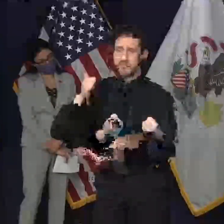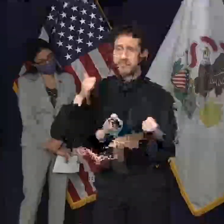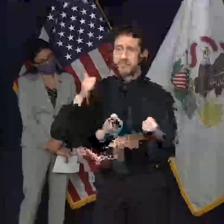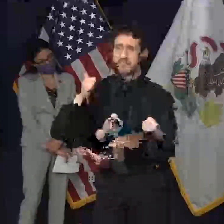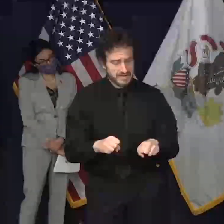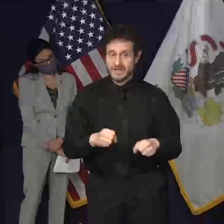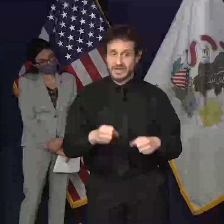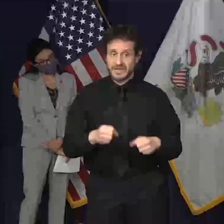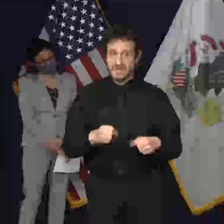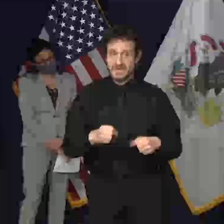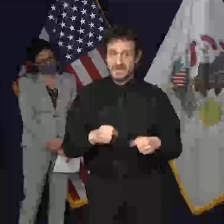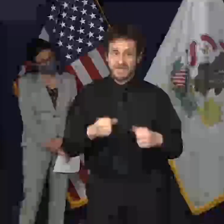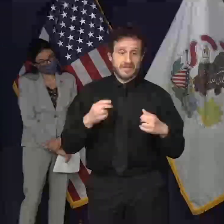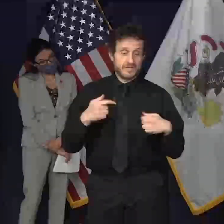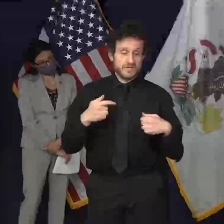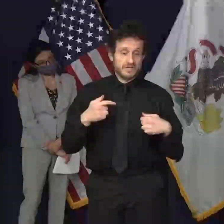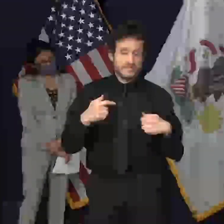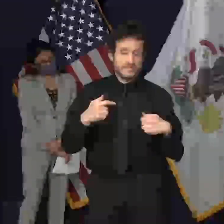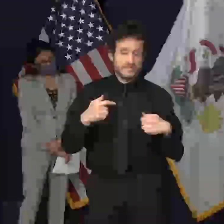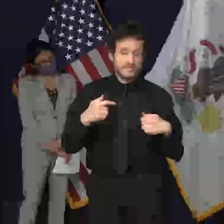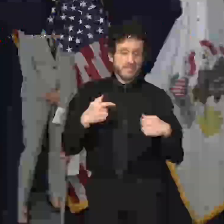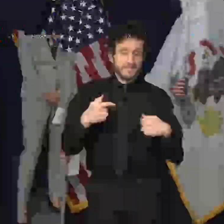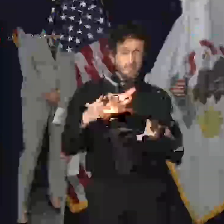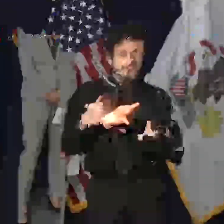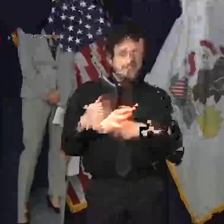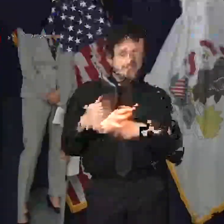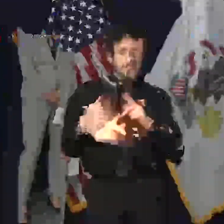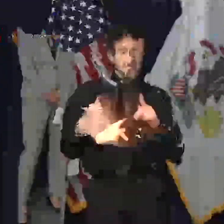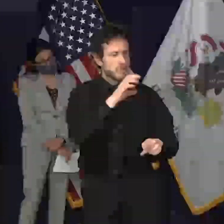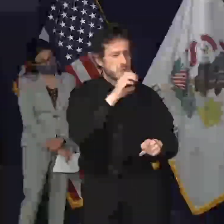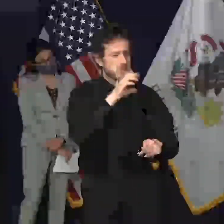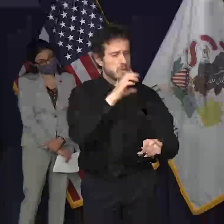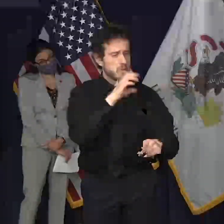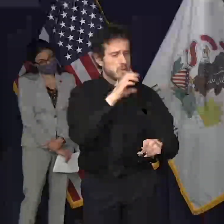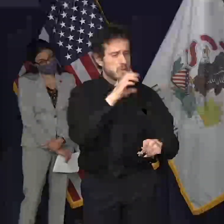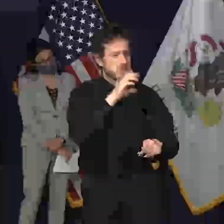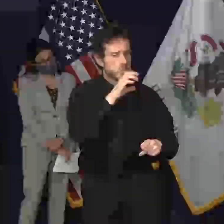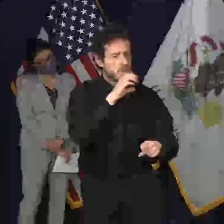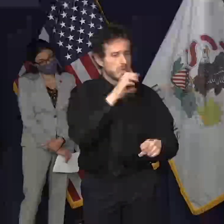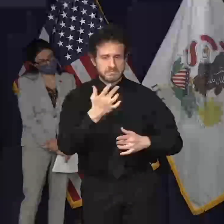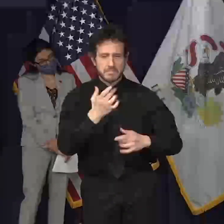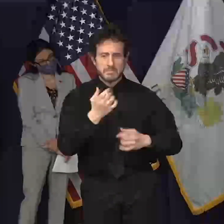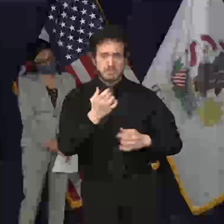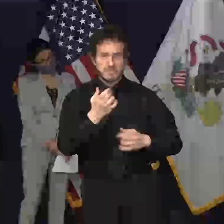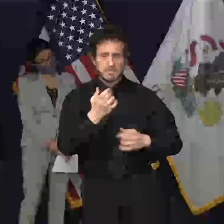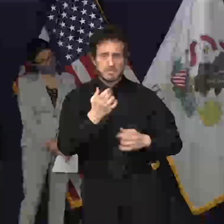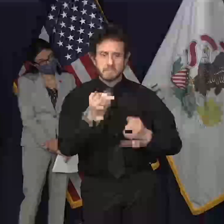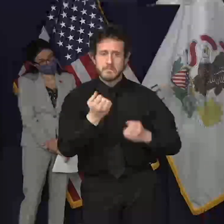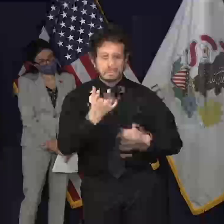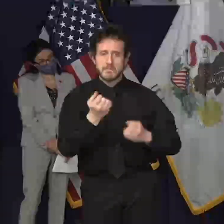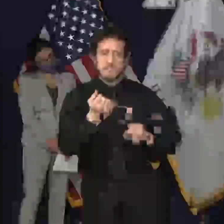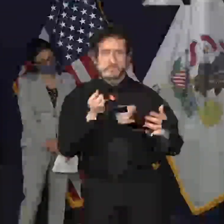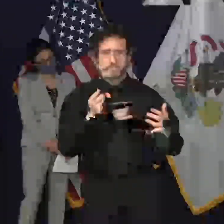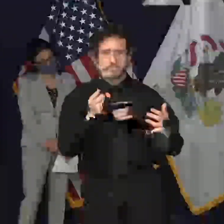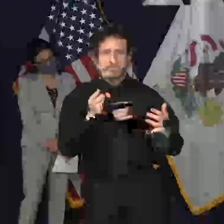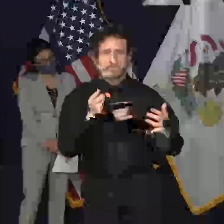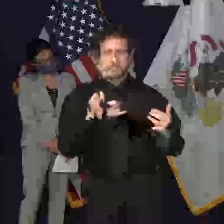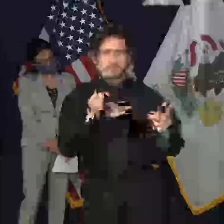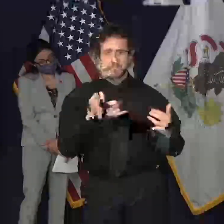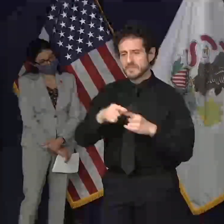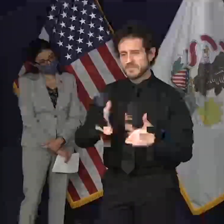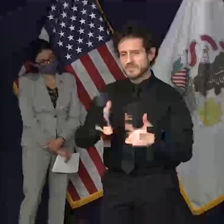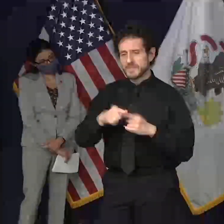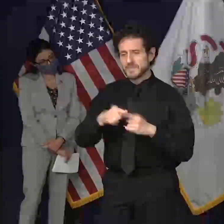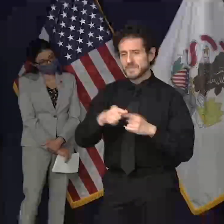in our long-term care facility, we can think about loosening it. Right now, trying to open up visitation to